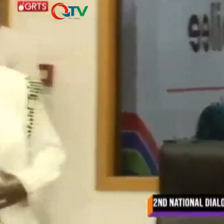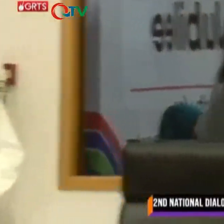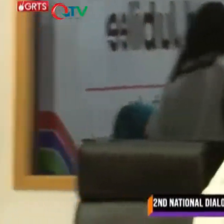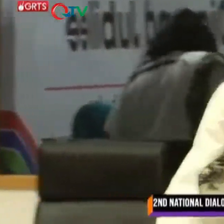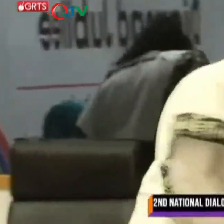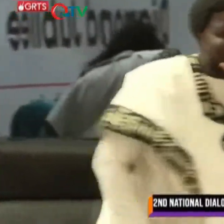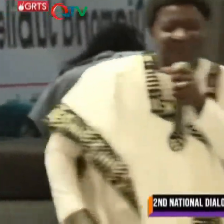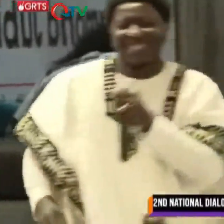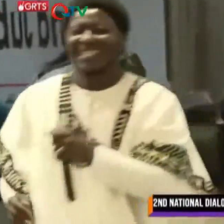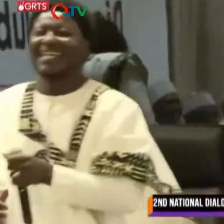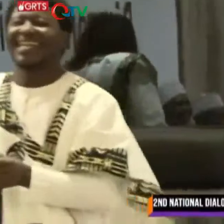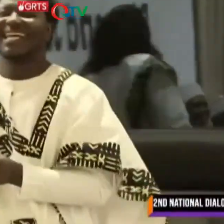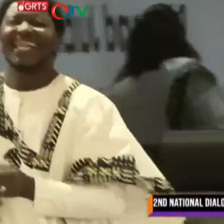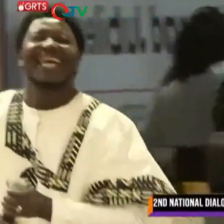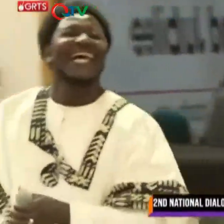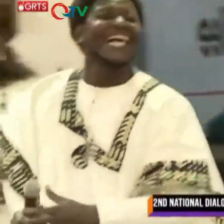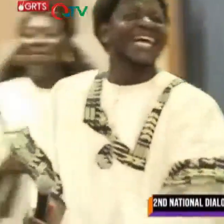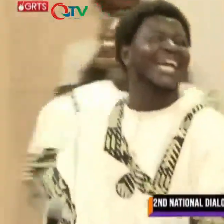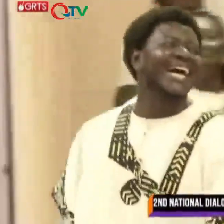Give me volume.